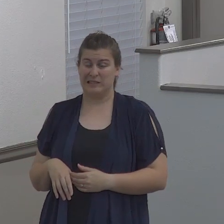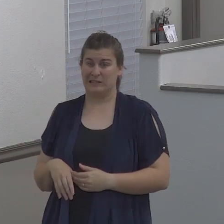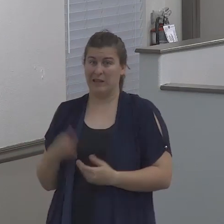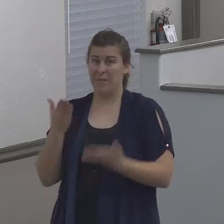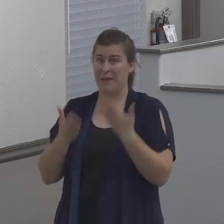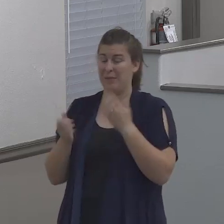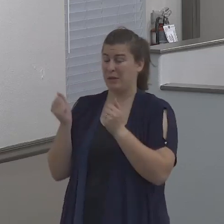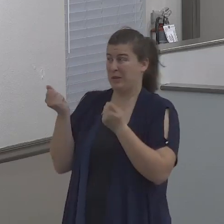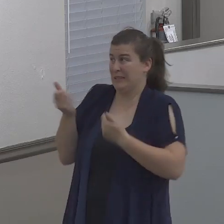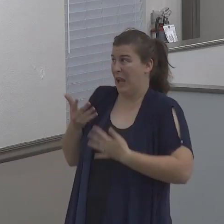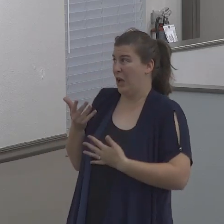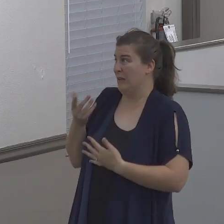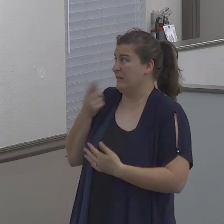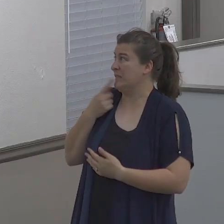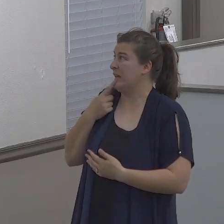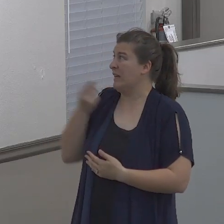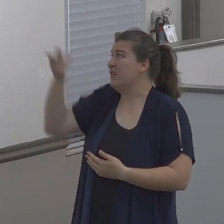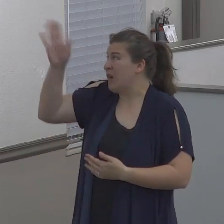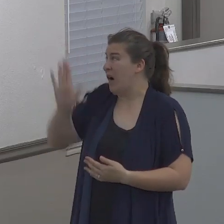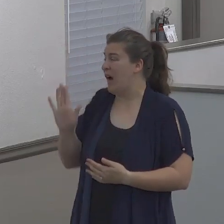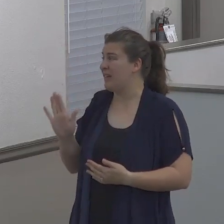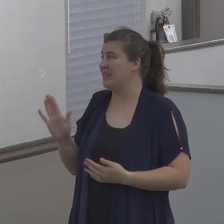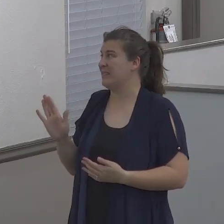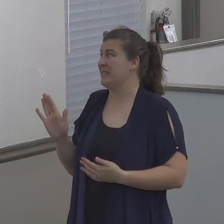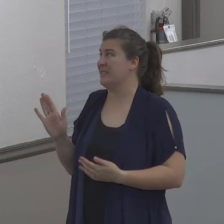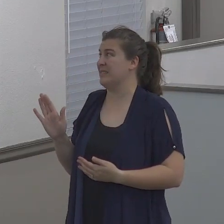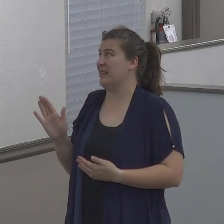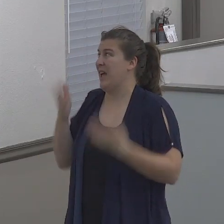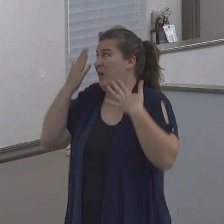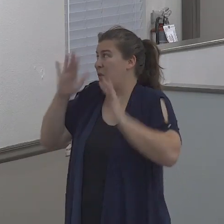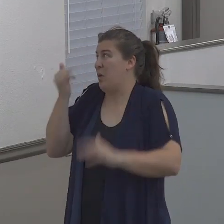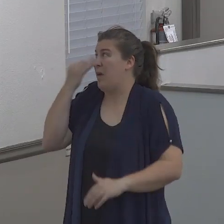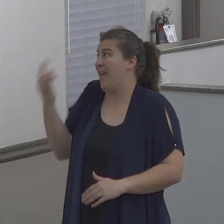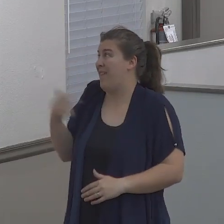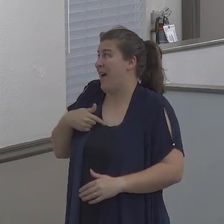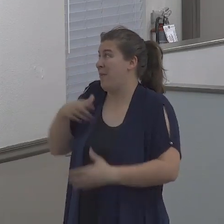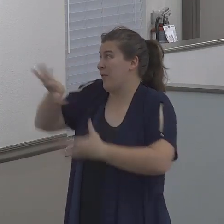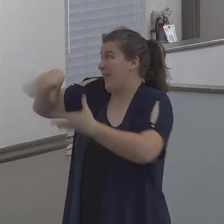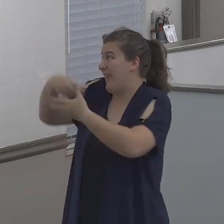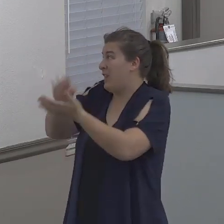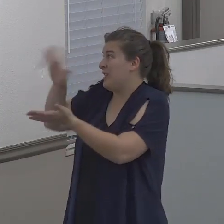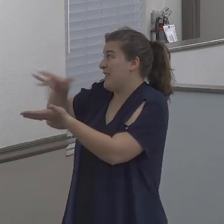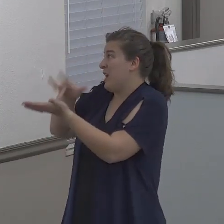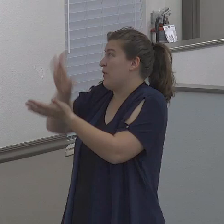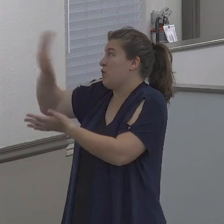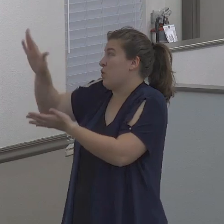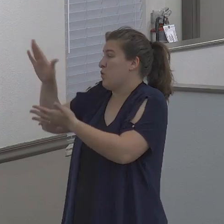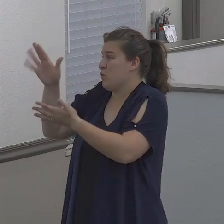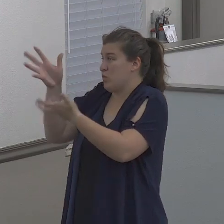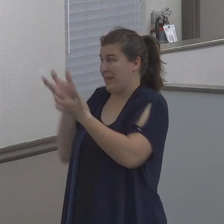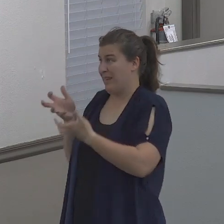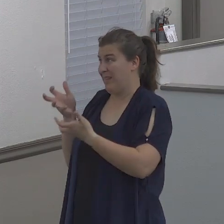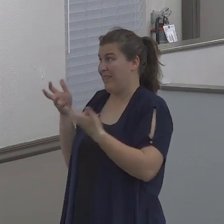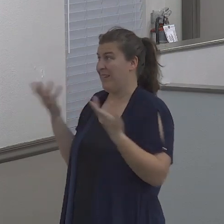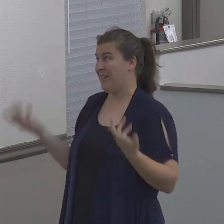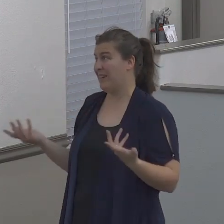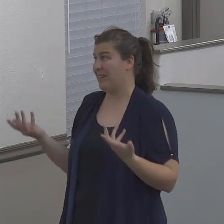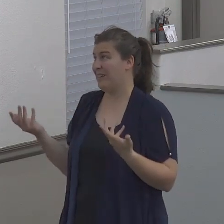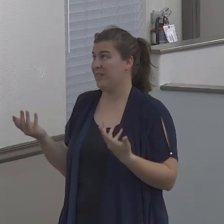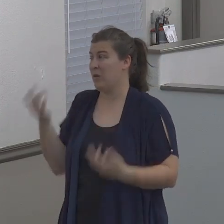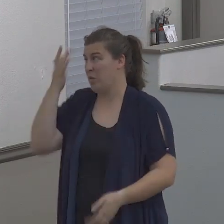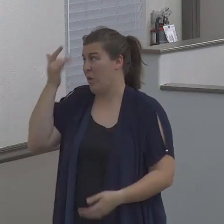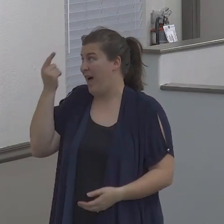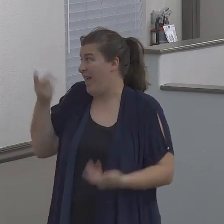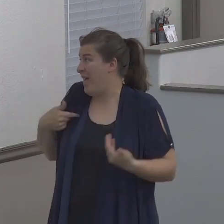Are you willing to pray and say, God, I'm not so sure that I'm in your will. I'm not so sure that my life is